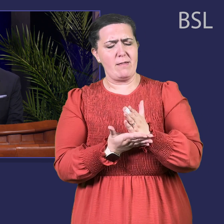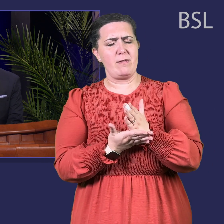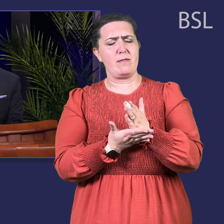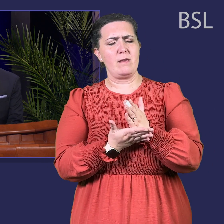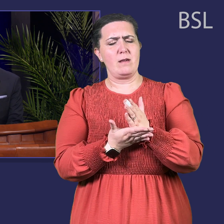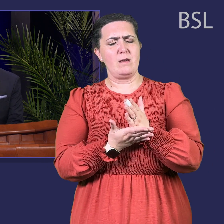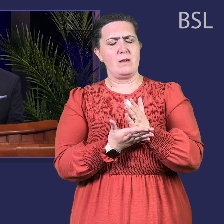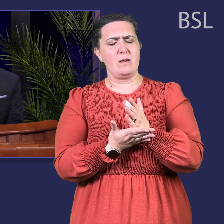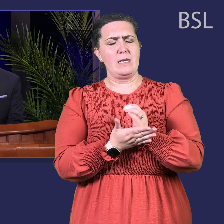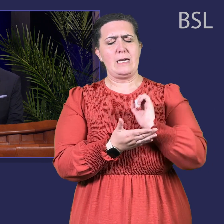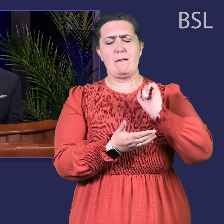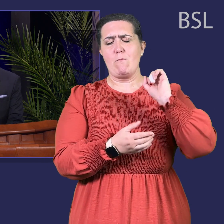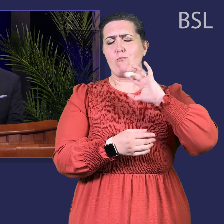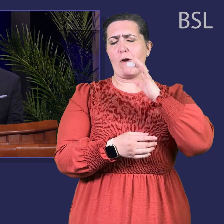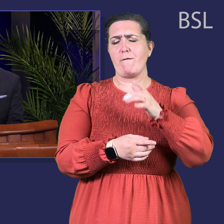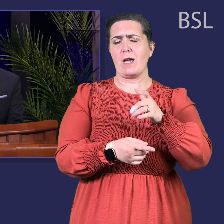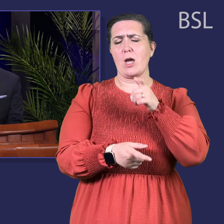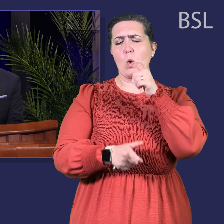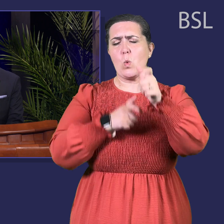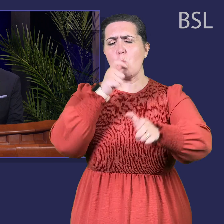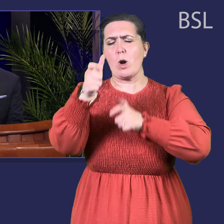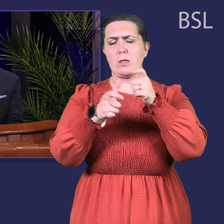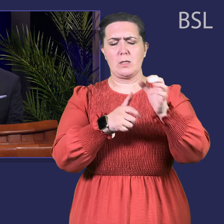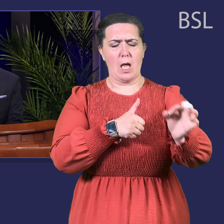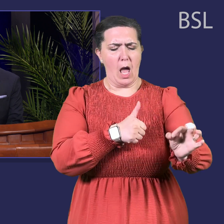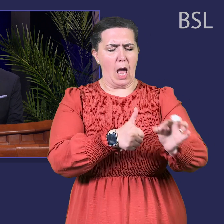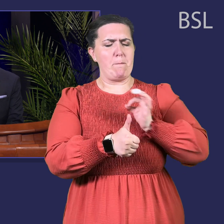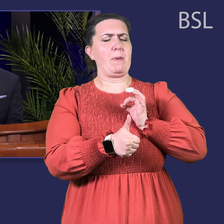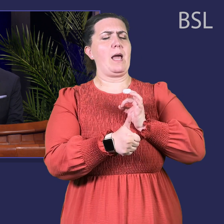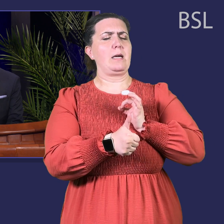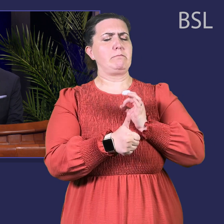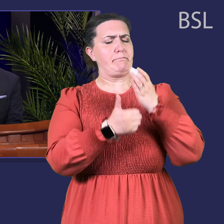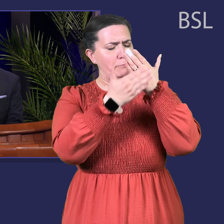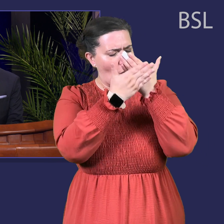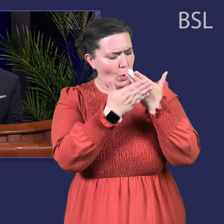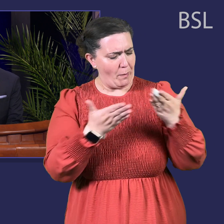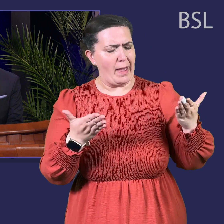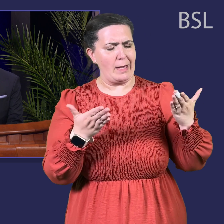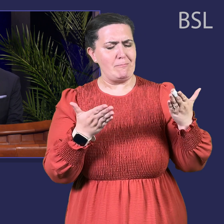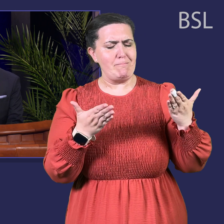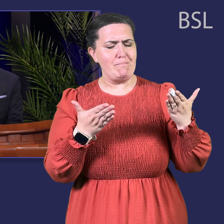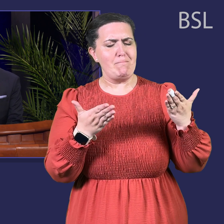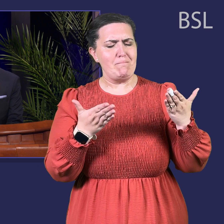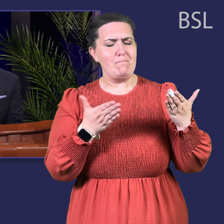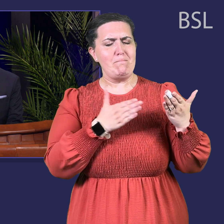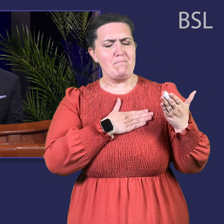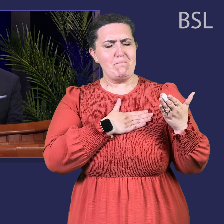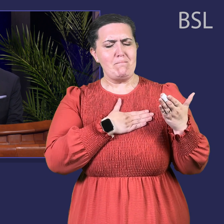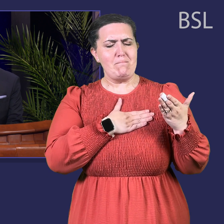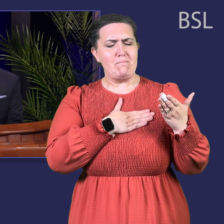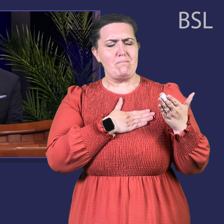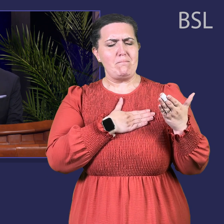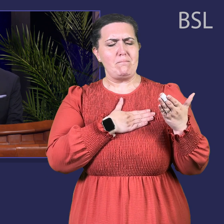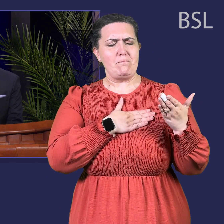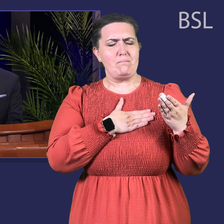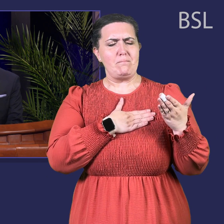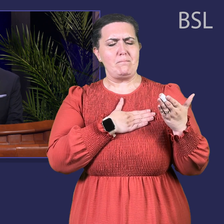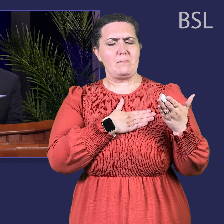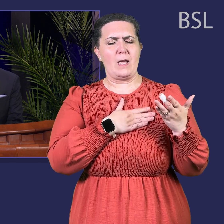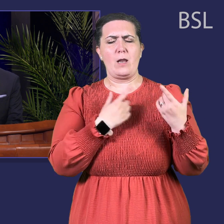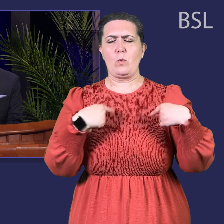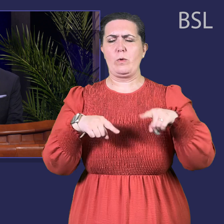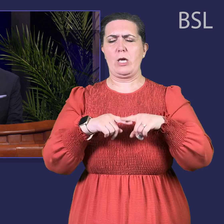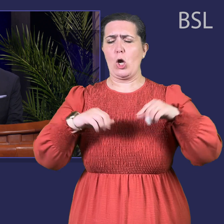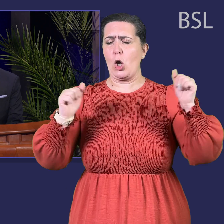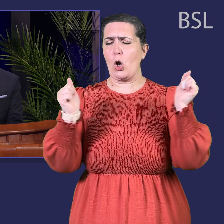to adhere to his words, to his teachings, to take them to heart, and